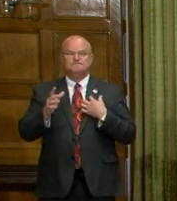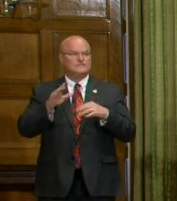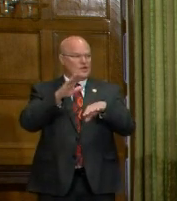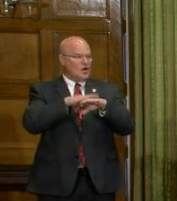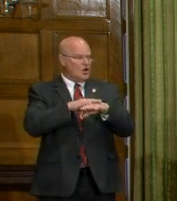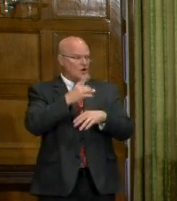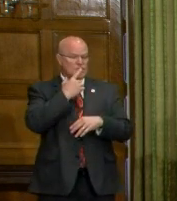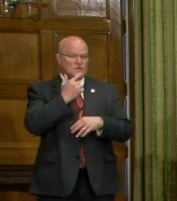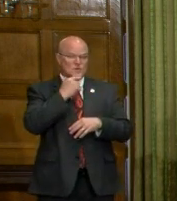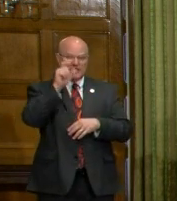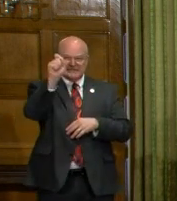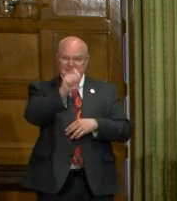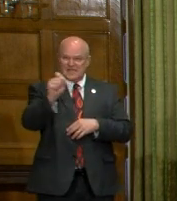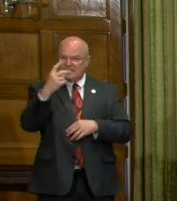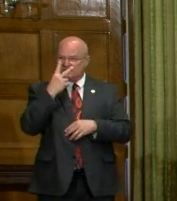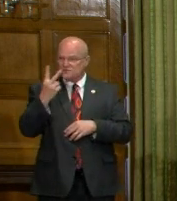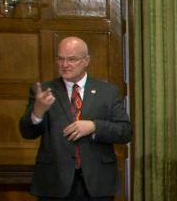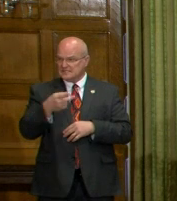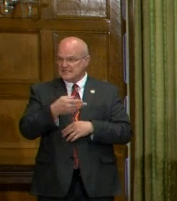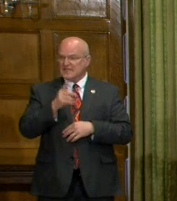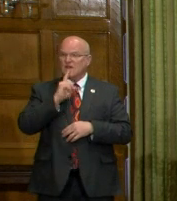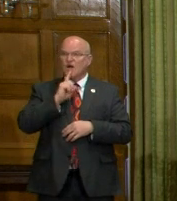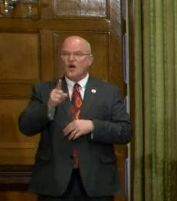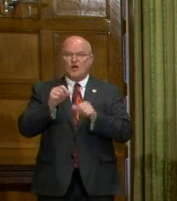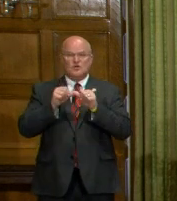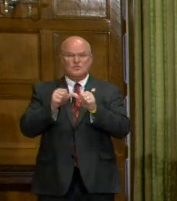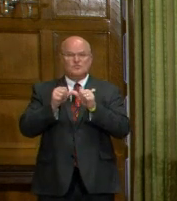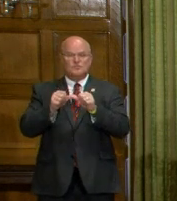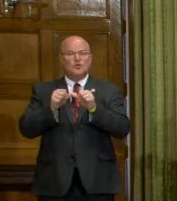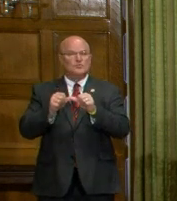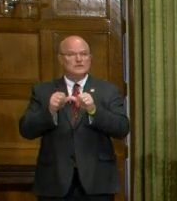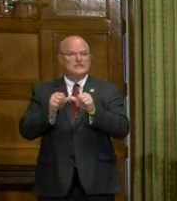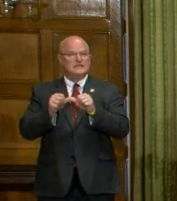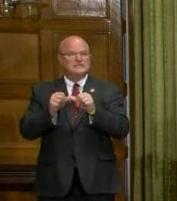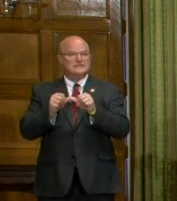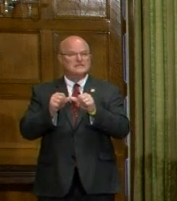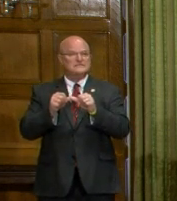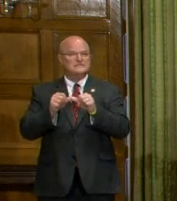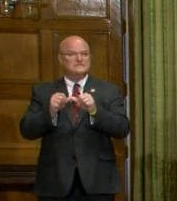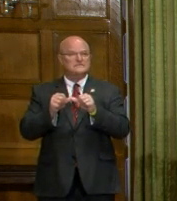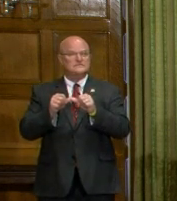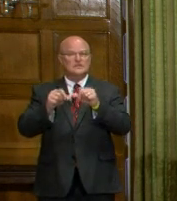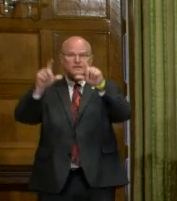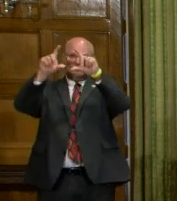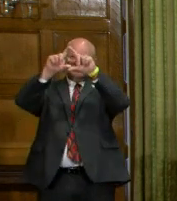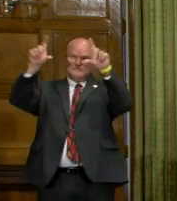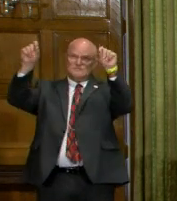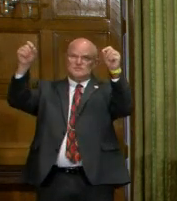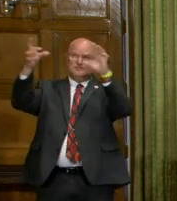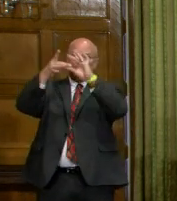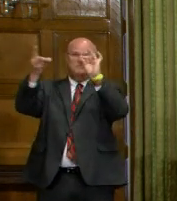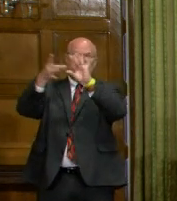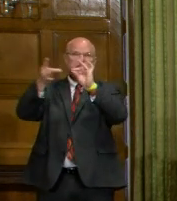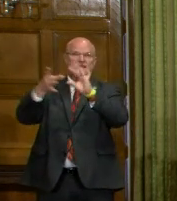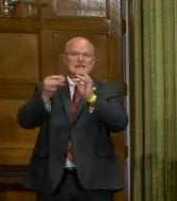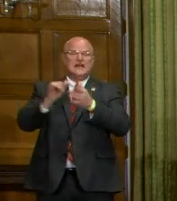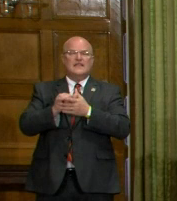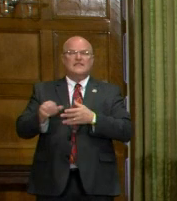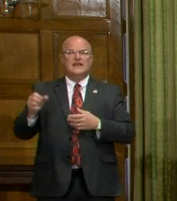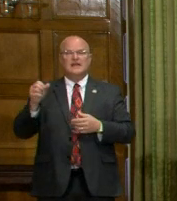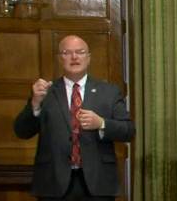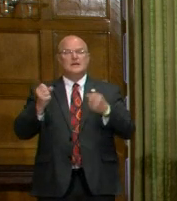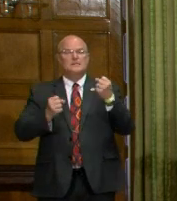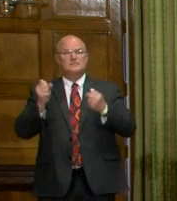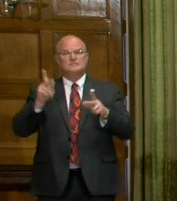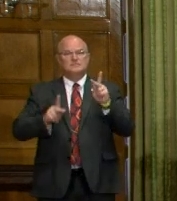on the red dots, as you can see, are permanent overhead message boards that the